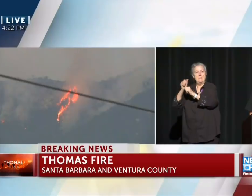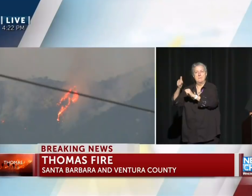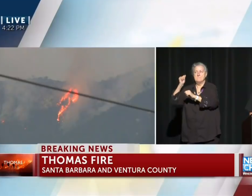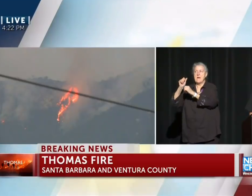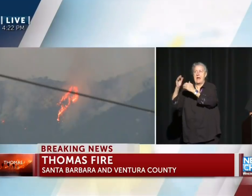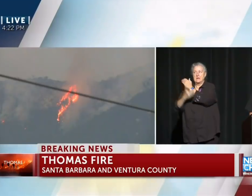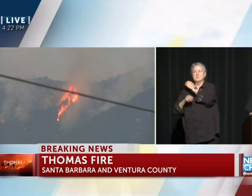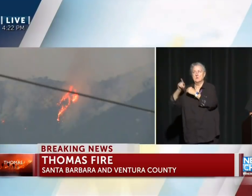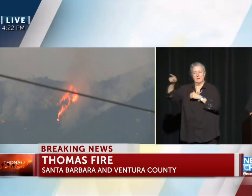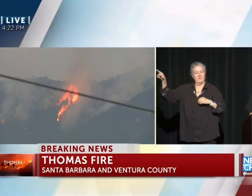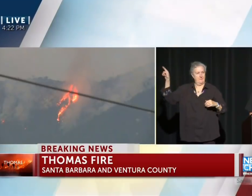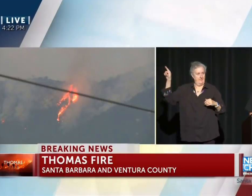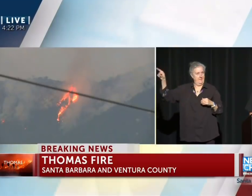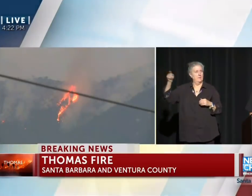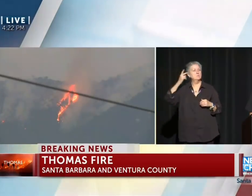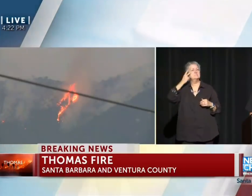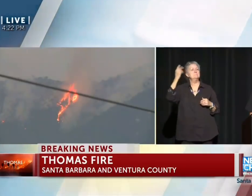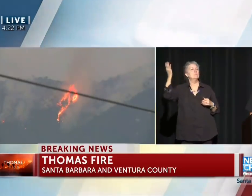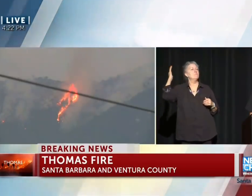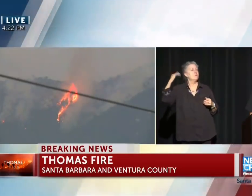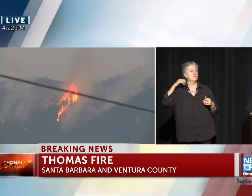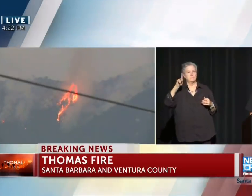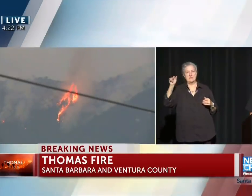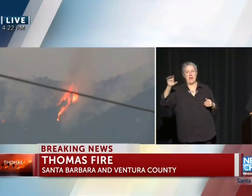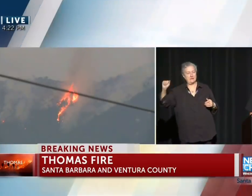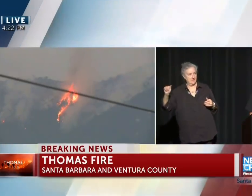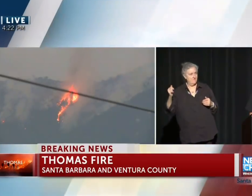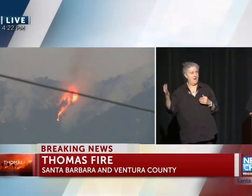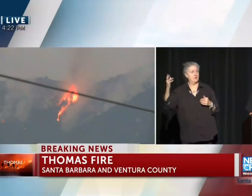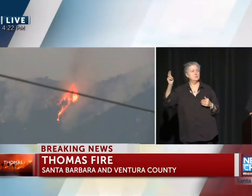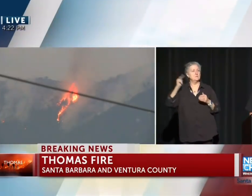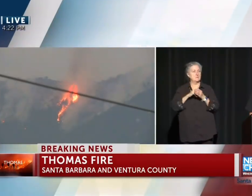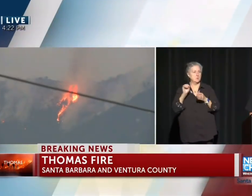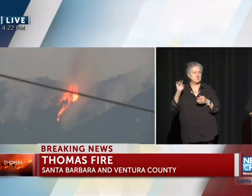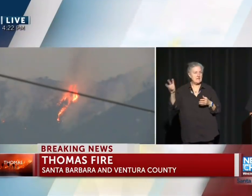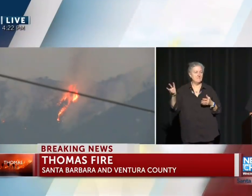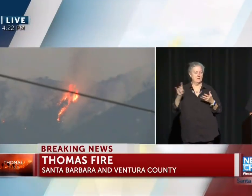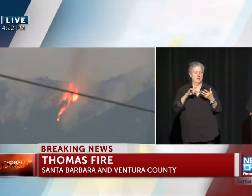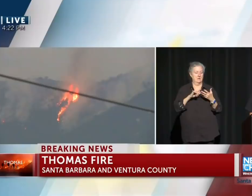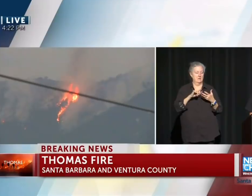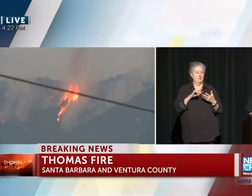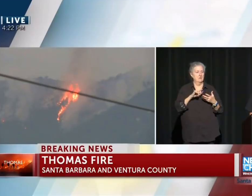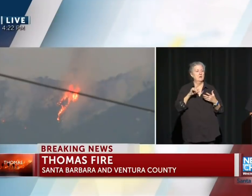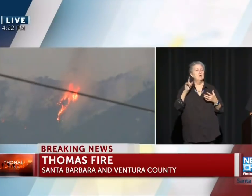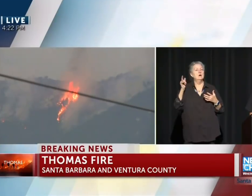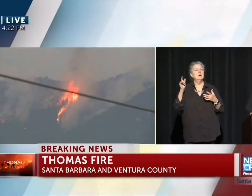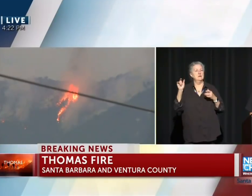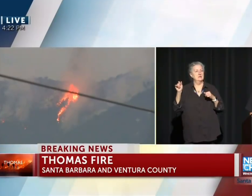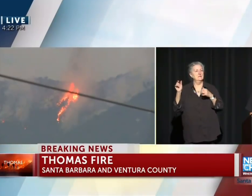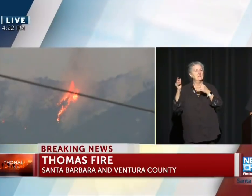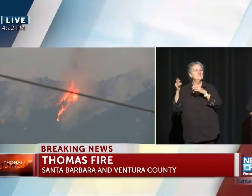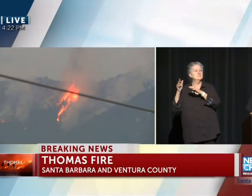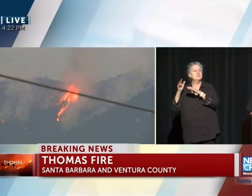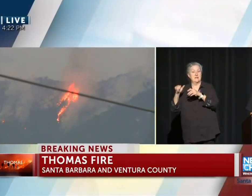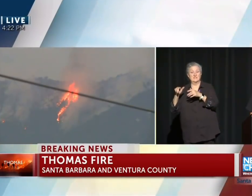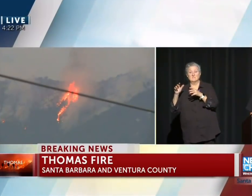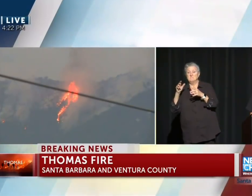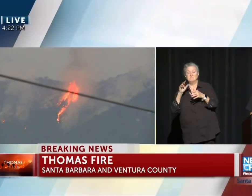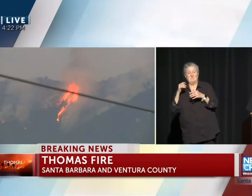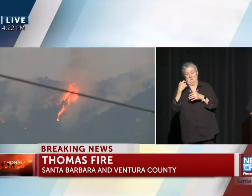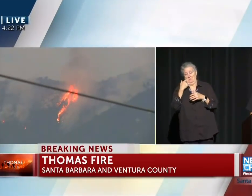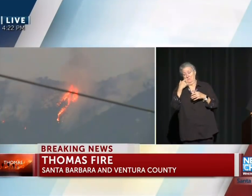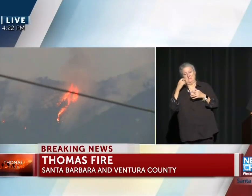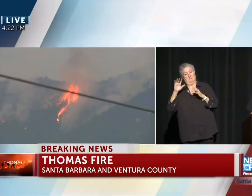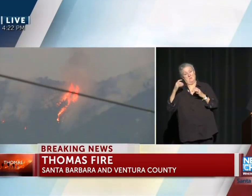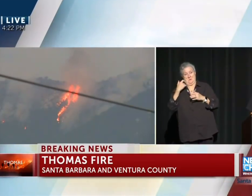fires. We've seen from the Zaca fire in 2007 that our fire that's burned into that has slowed down, because that's only a 10-year-old fire,